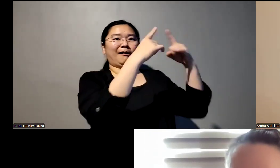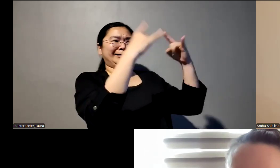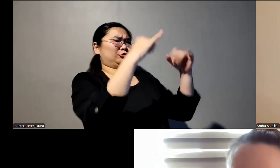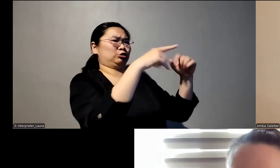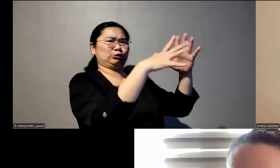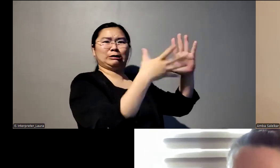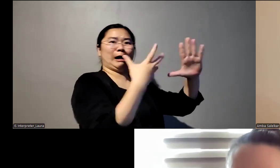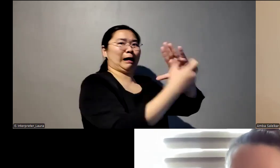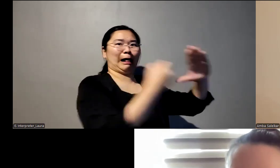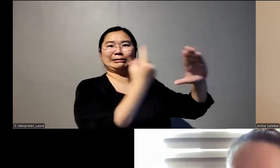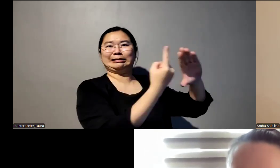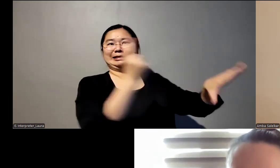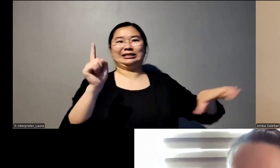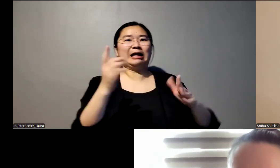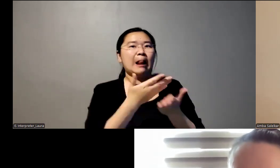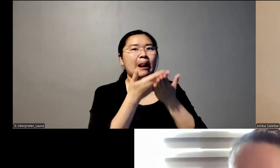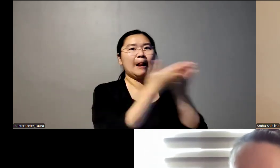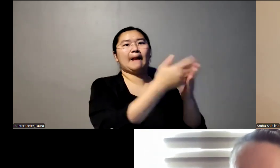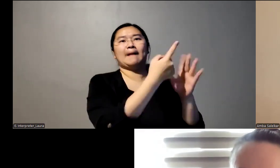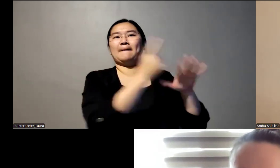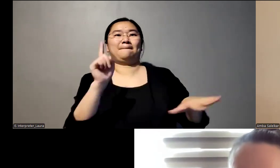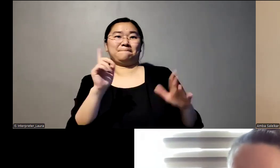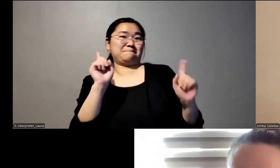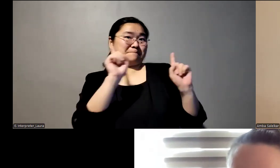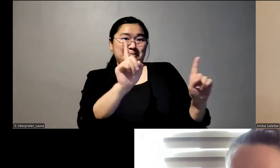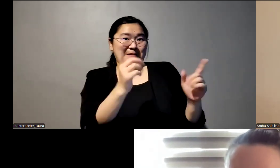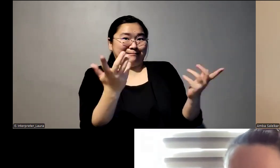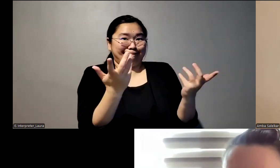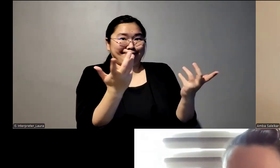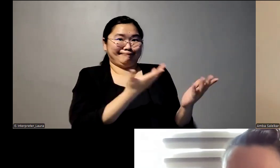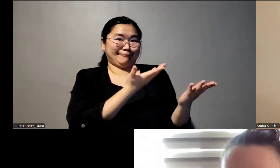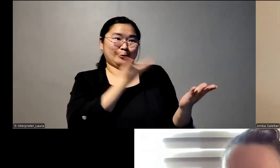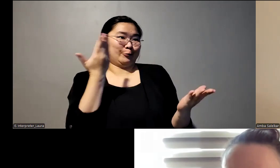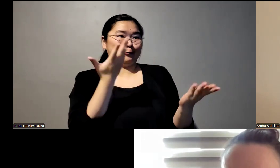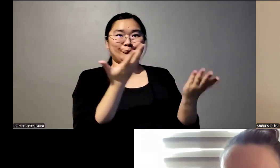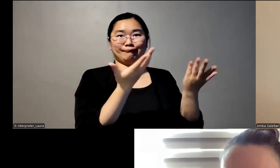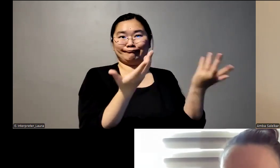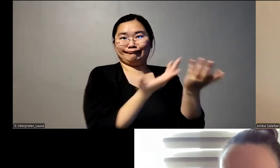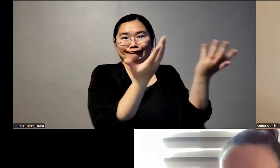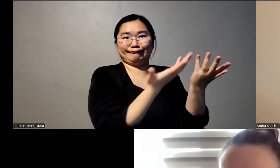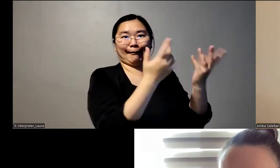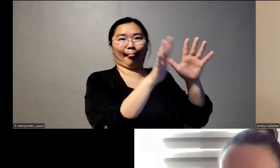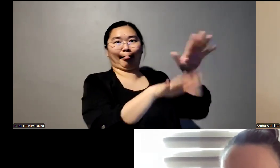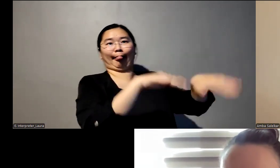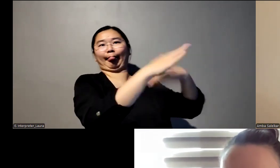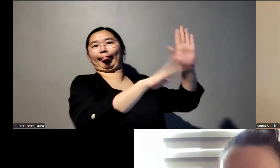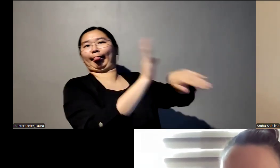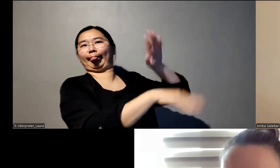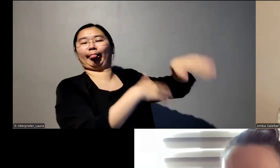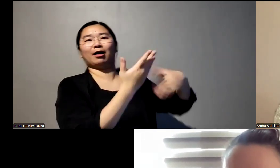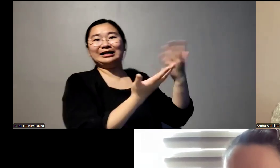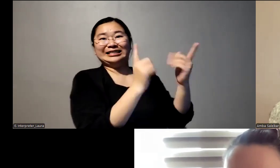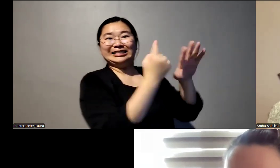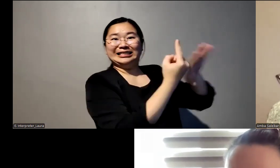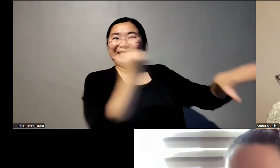much of the assessment going on. The assessment not only of individual people, but also of resources in particular communities. And